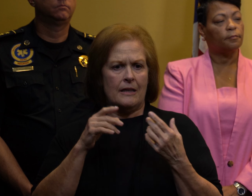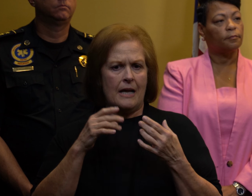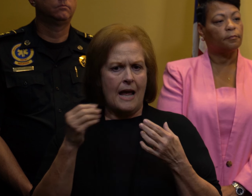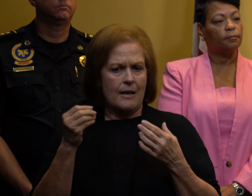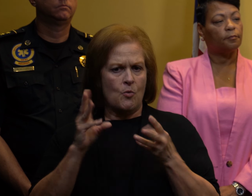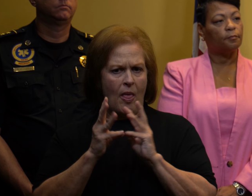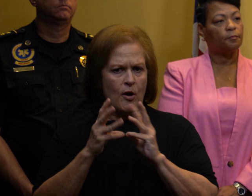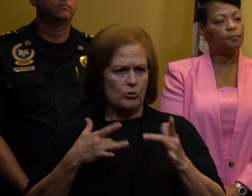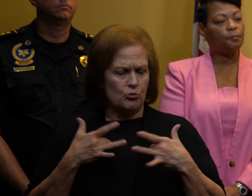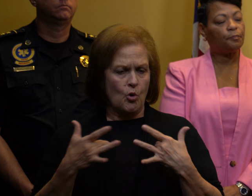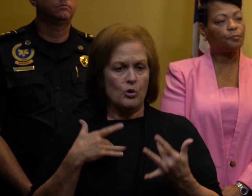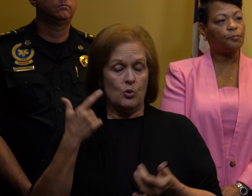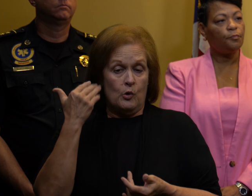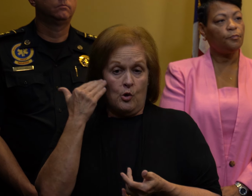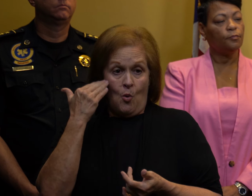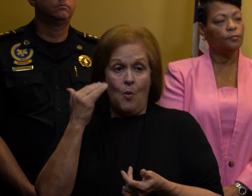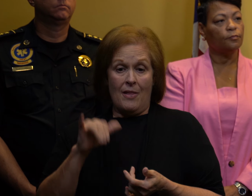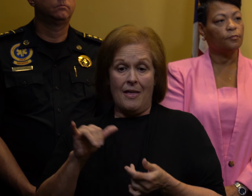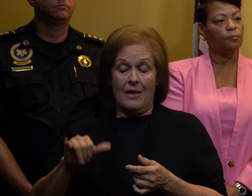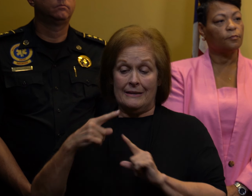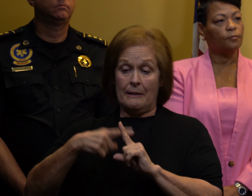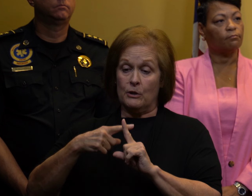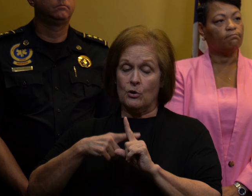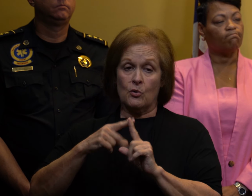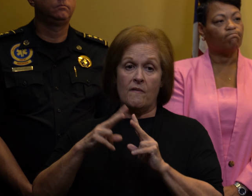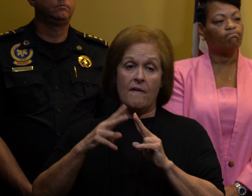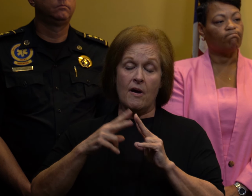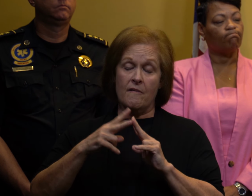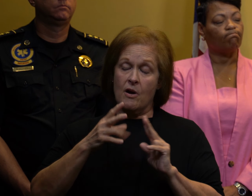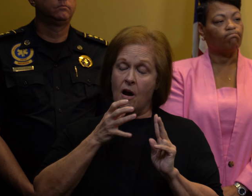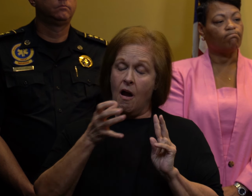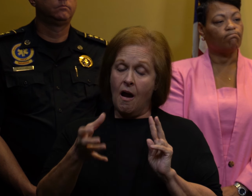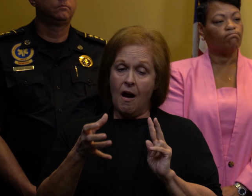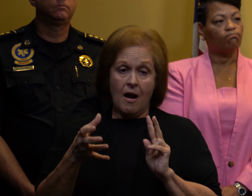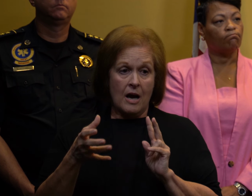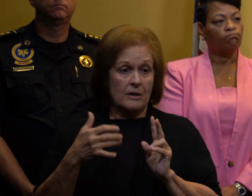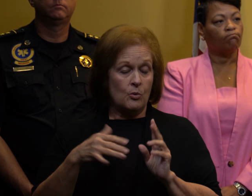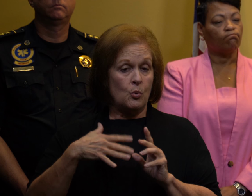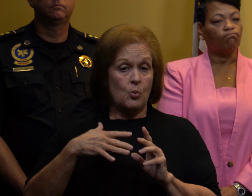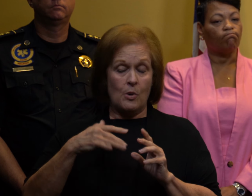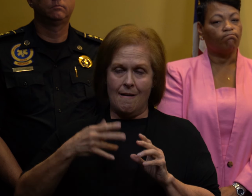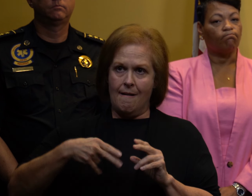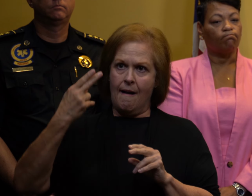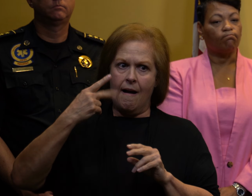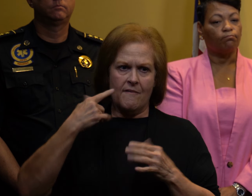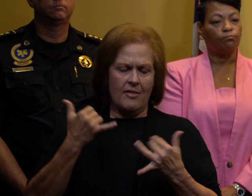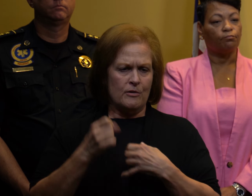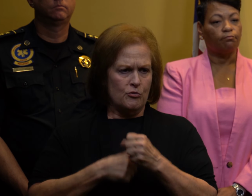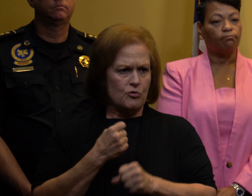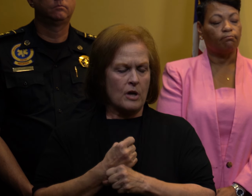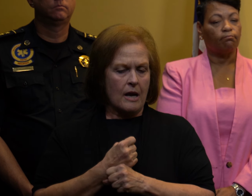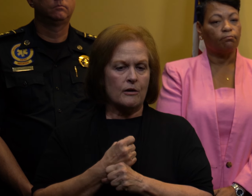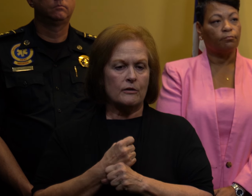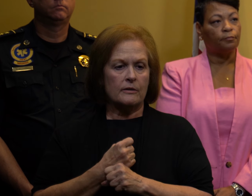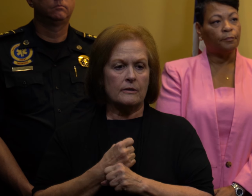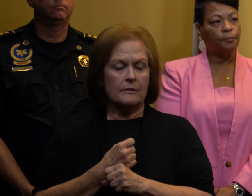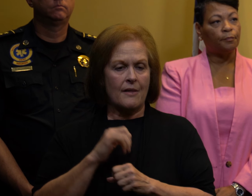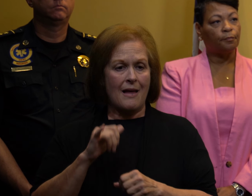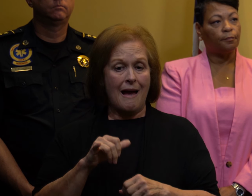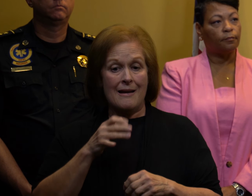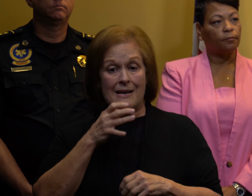concerns. We know that these temperatures are dangerously hot and unprecedented for this time of year. It's unlikely that the